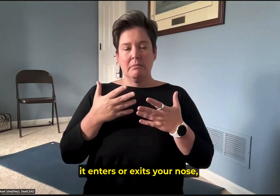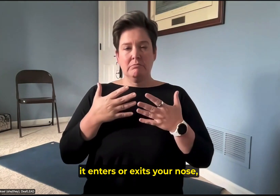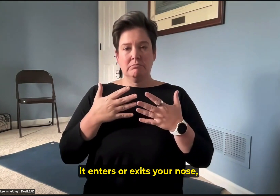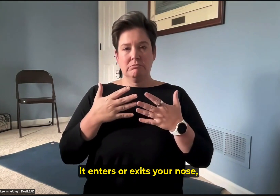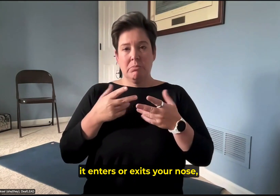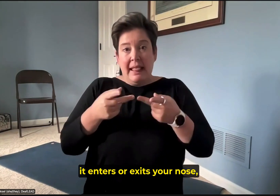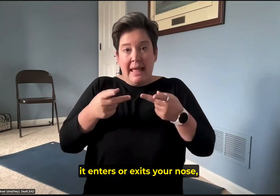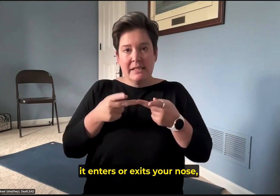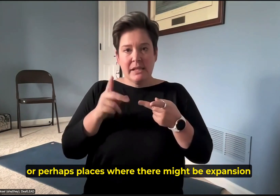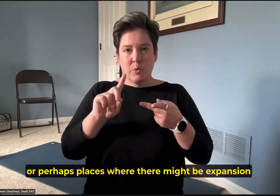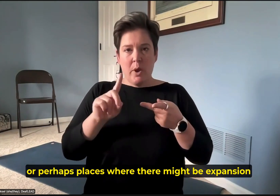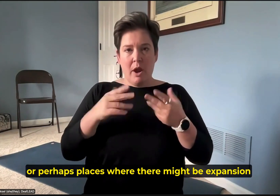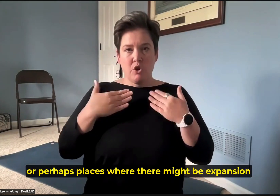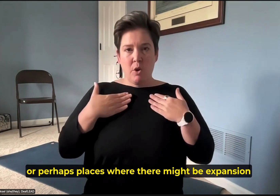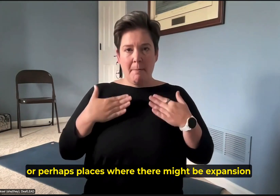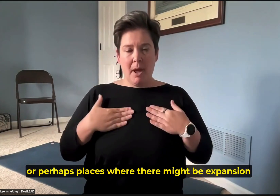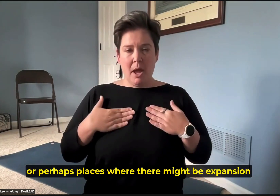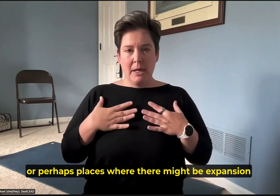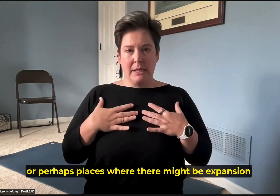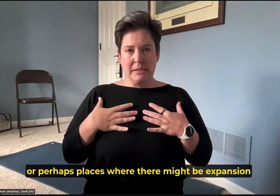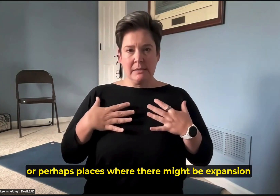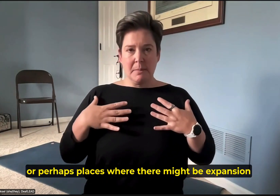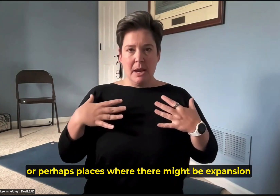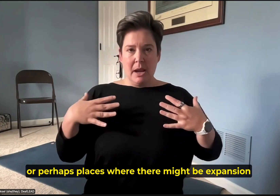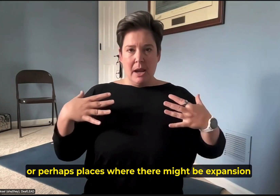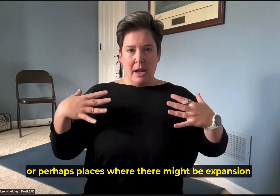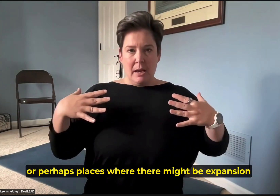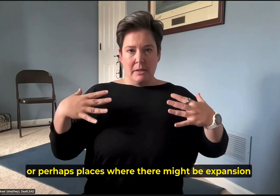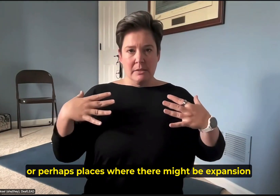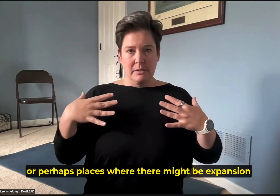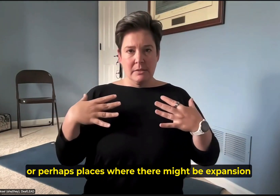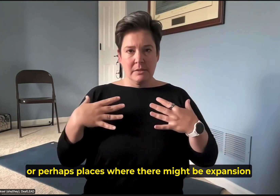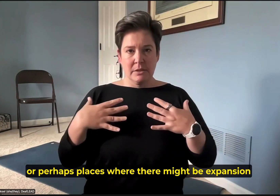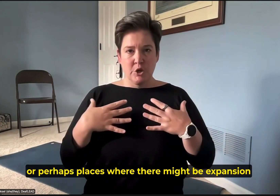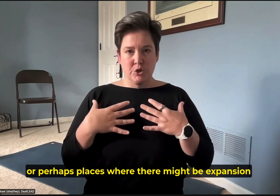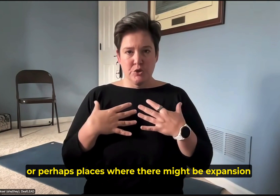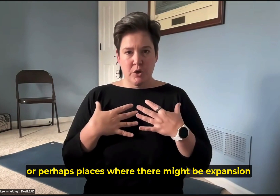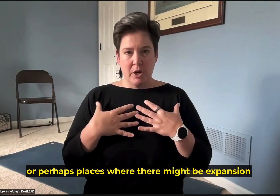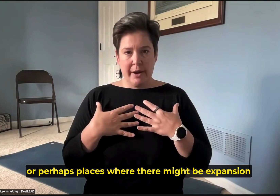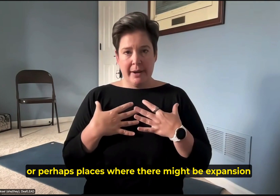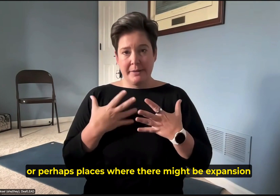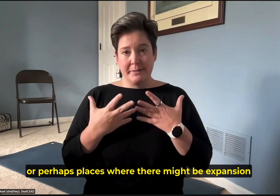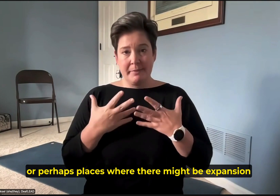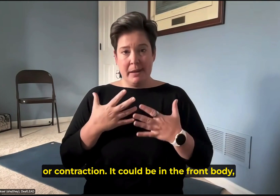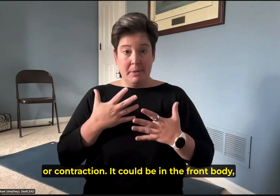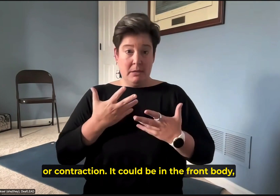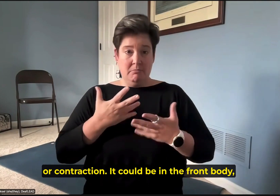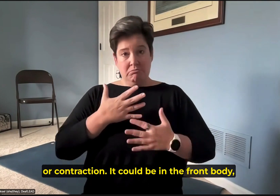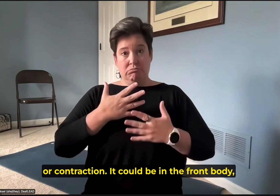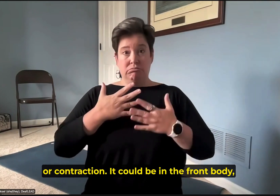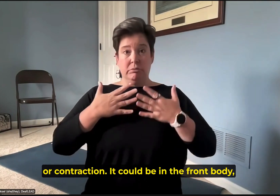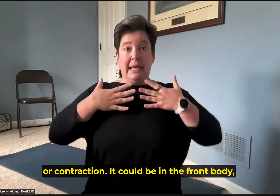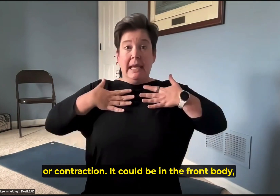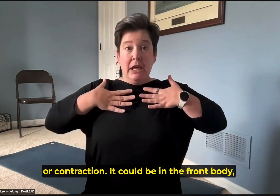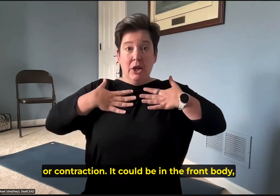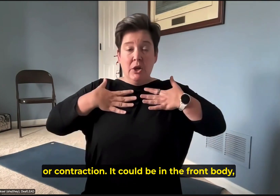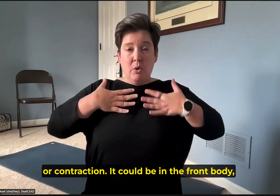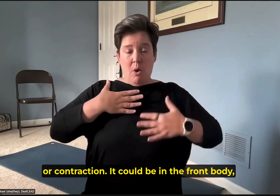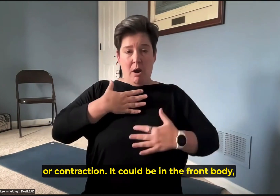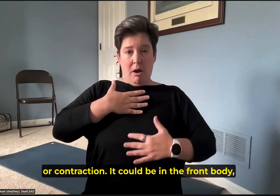nose, or perhaps places where there might be expansion or contraction. It could be